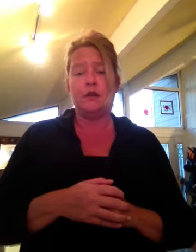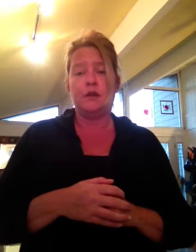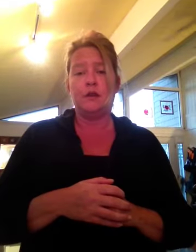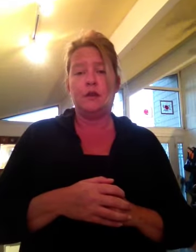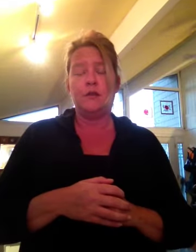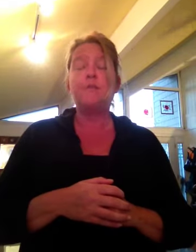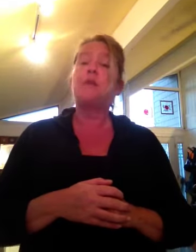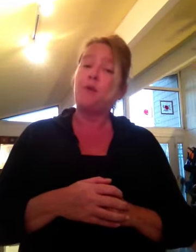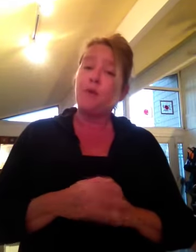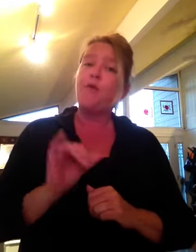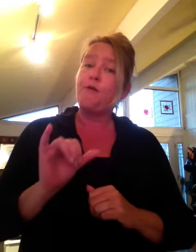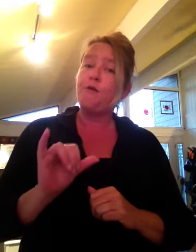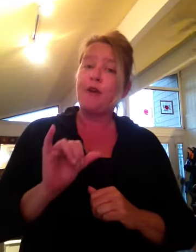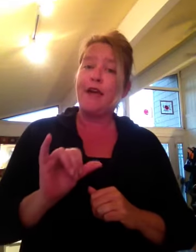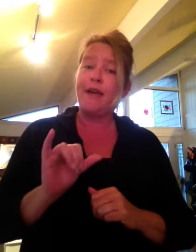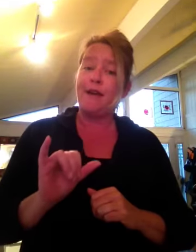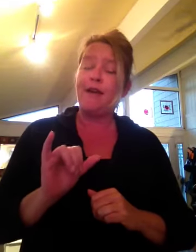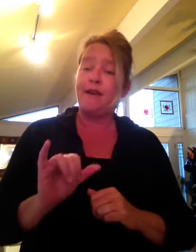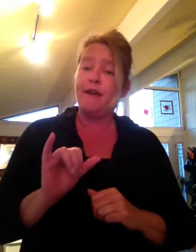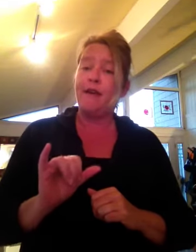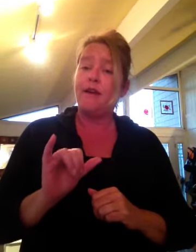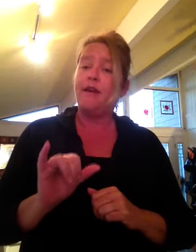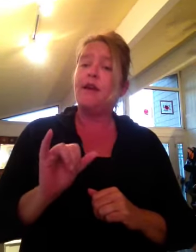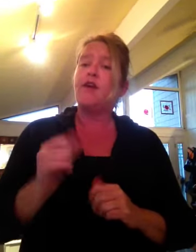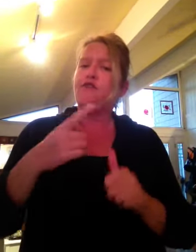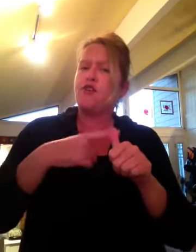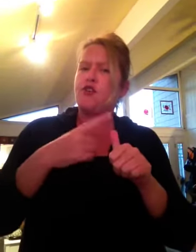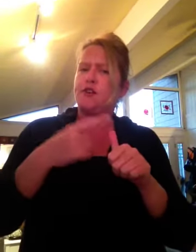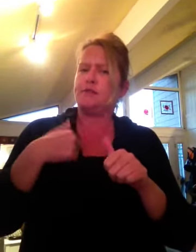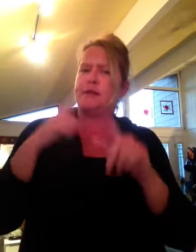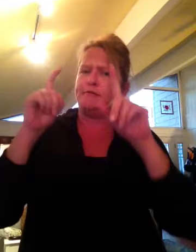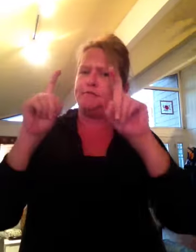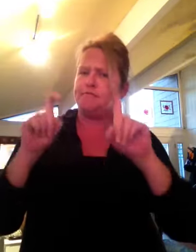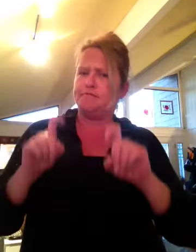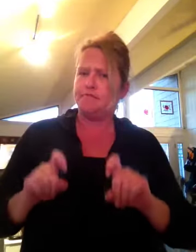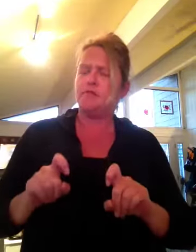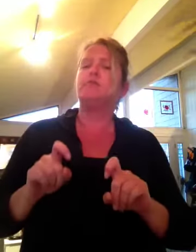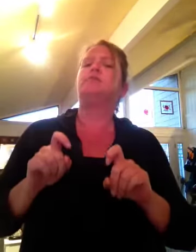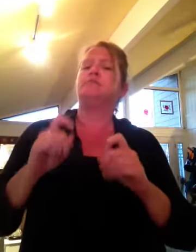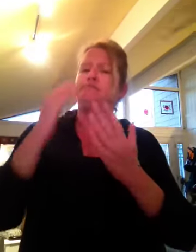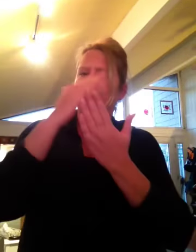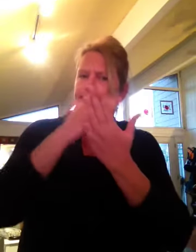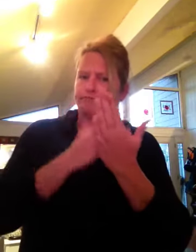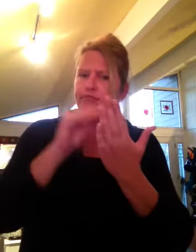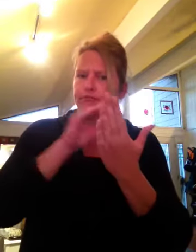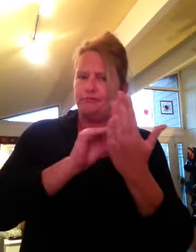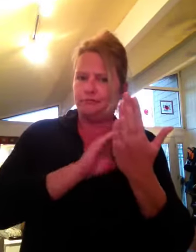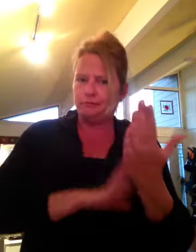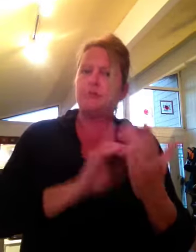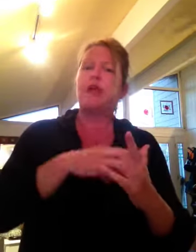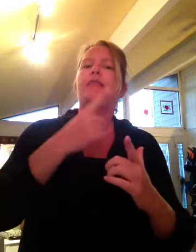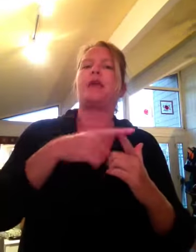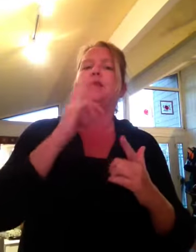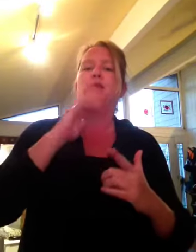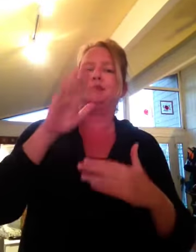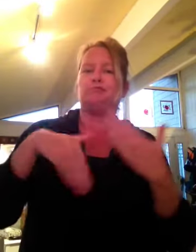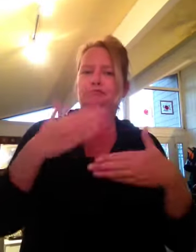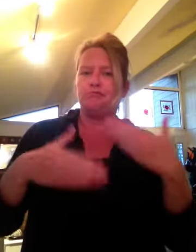Okay. Well, let me just get some information from you to start off, and we'll get the process of answering some questions